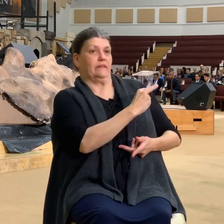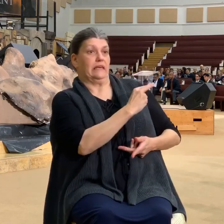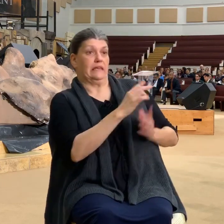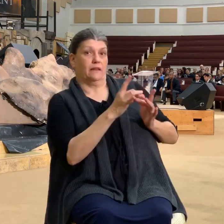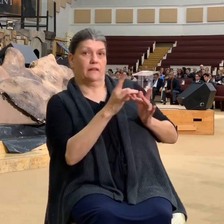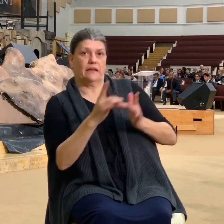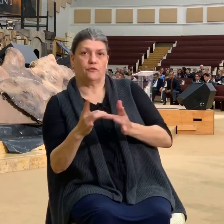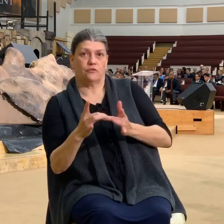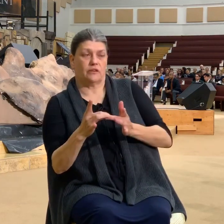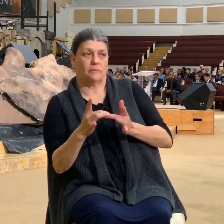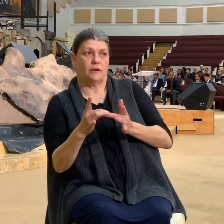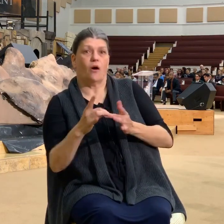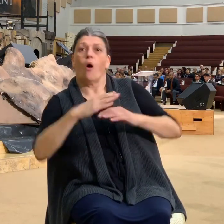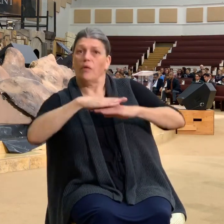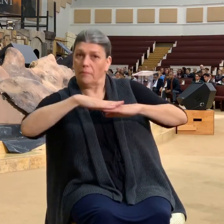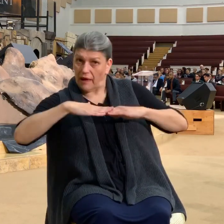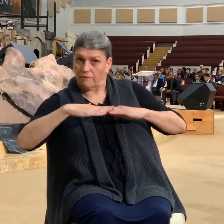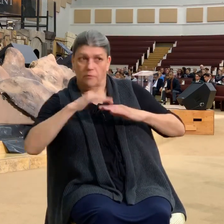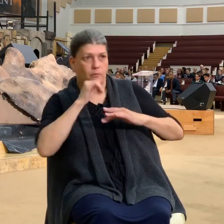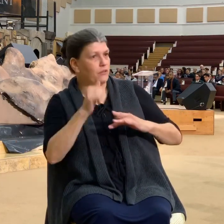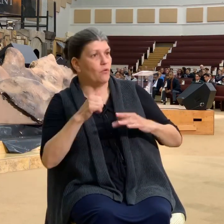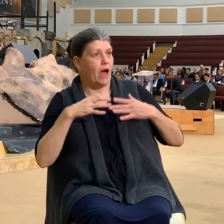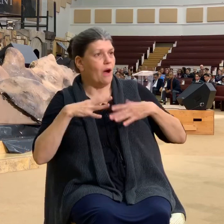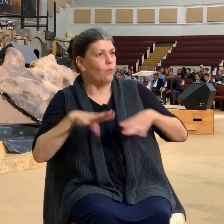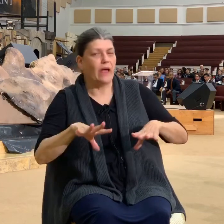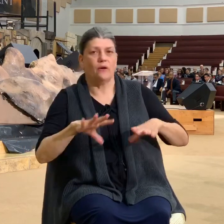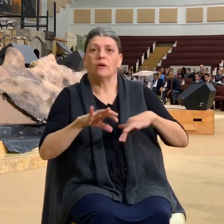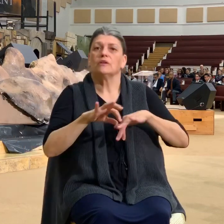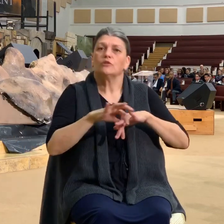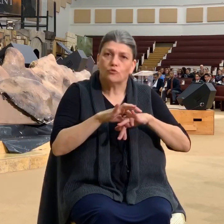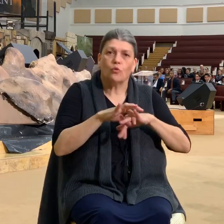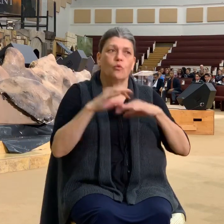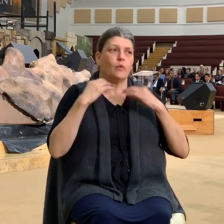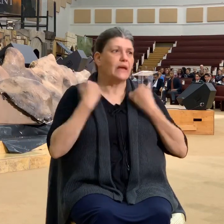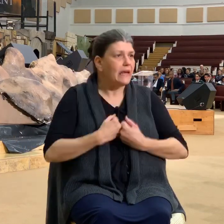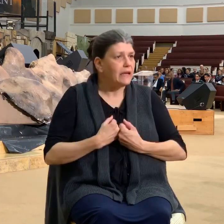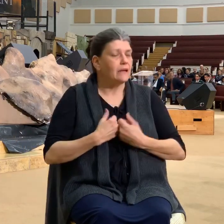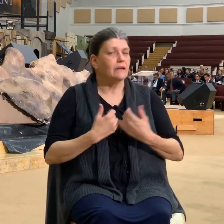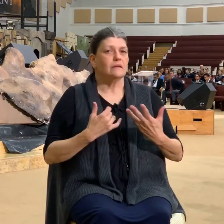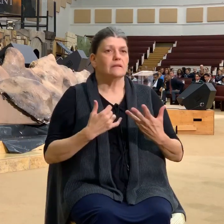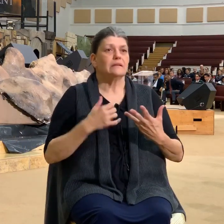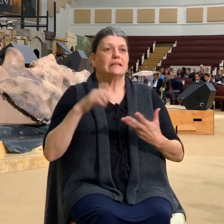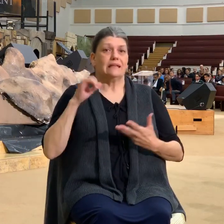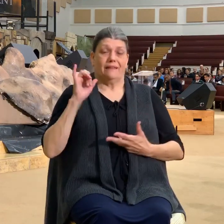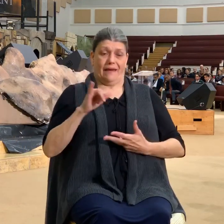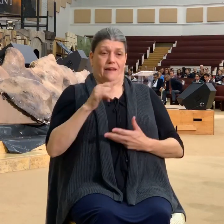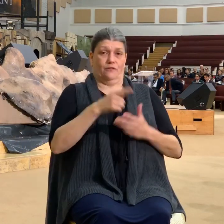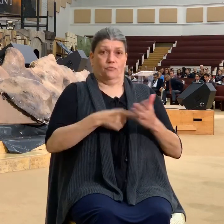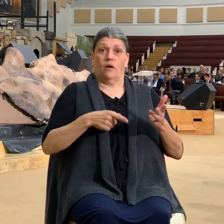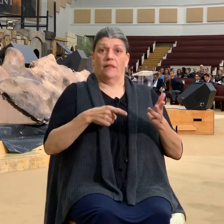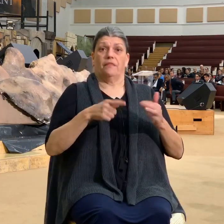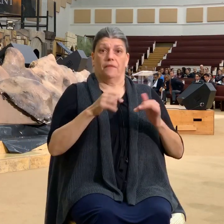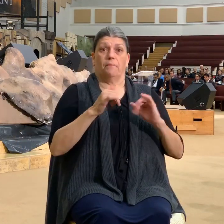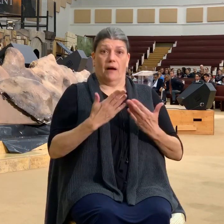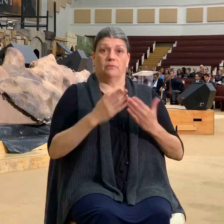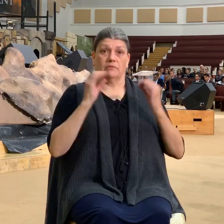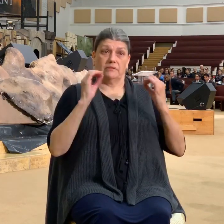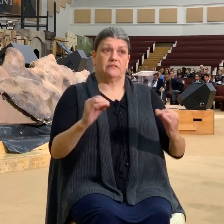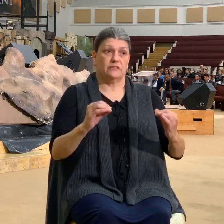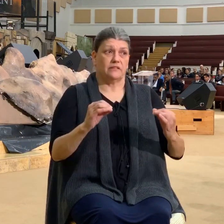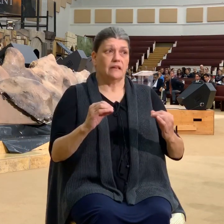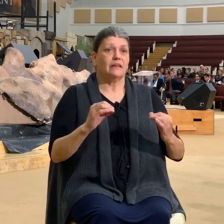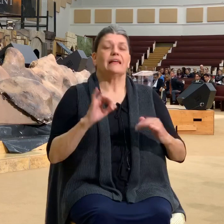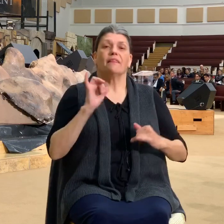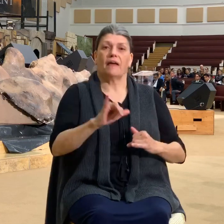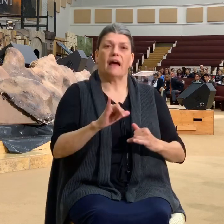church. We don't wear jewelry. Why? Because this is what the Bible teaches, that the ornament of a godly man